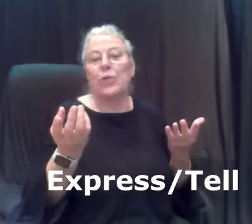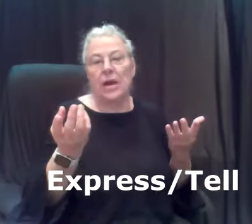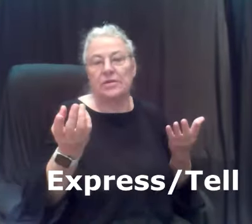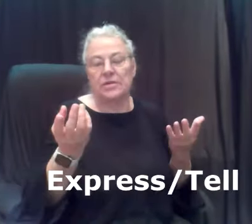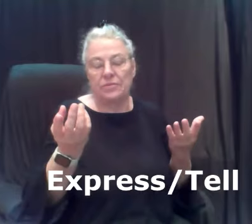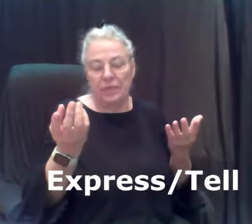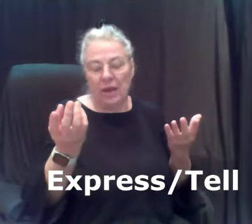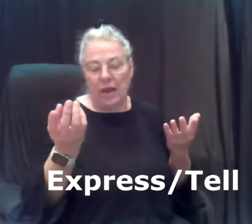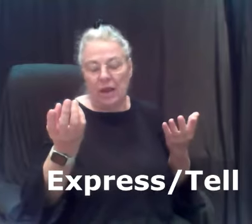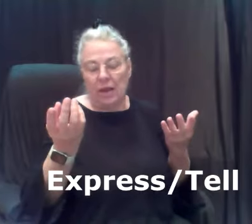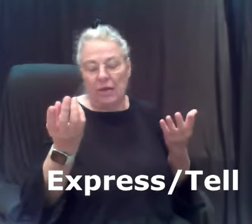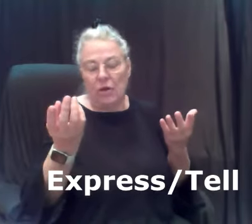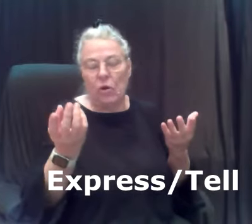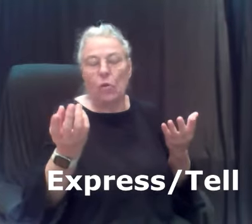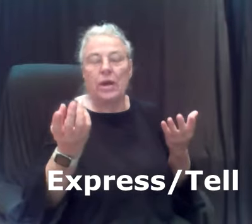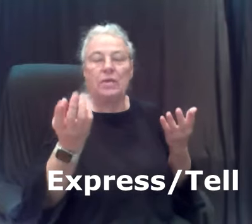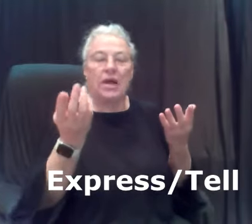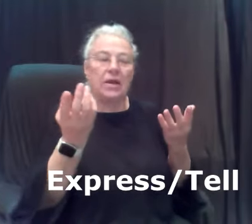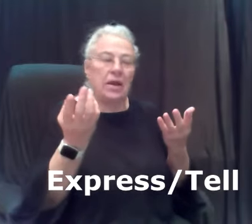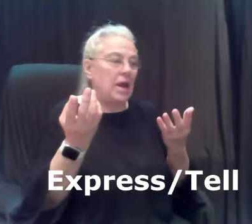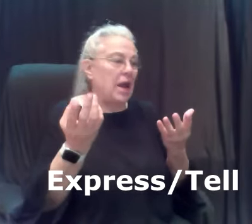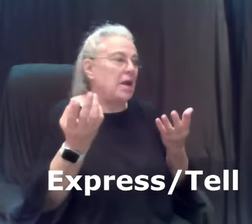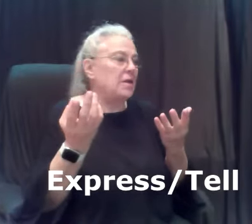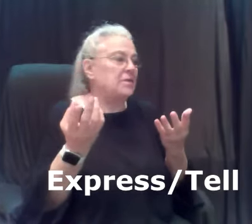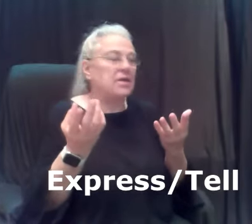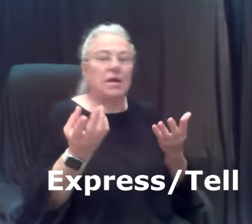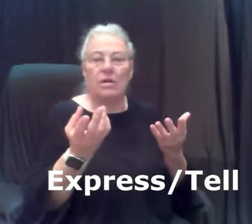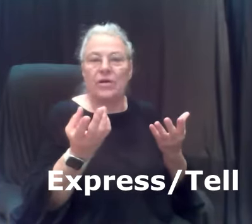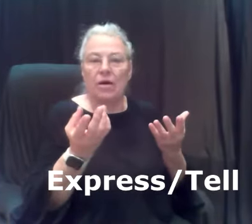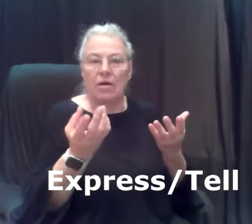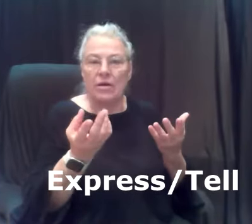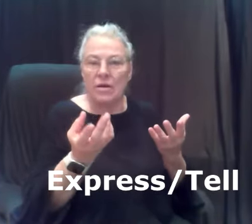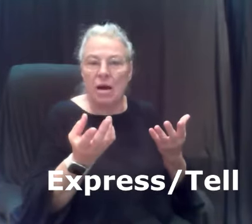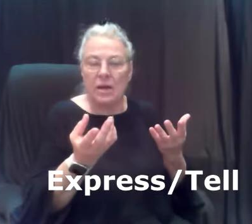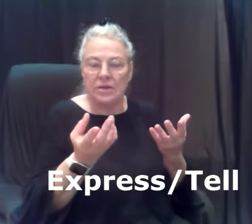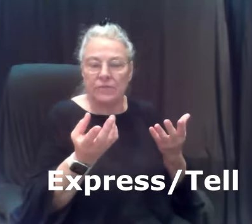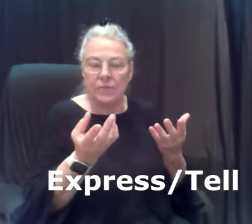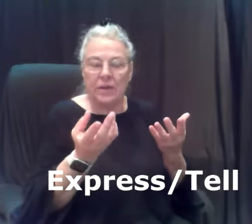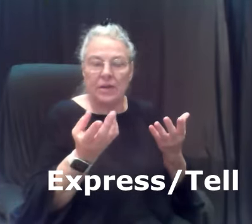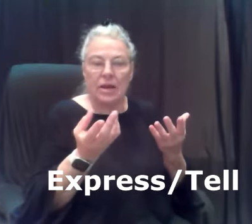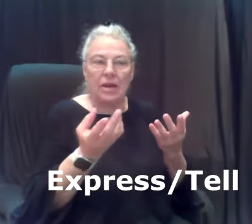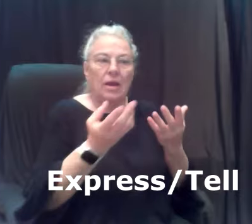Express. Knowing that in ASL there are not